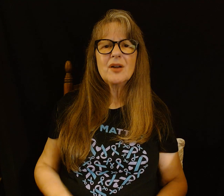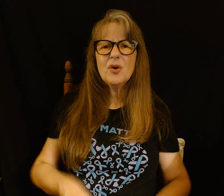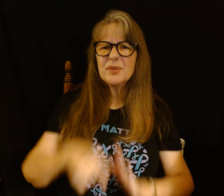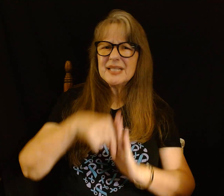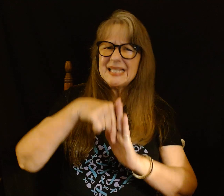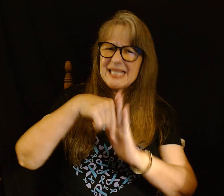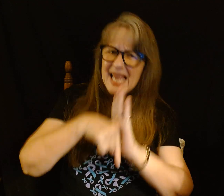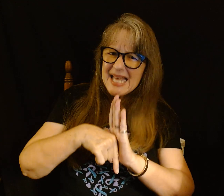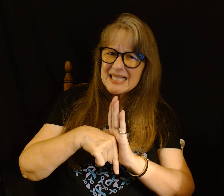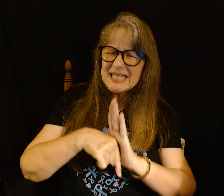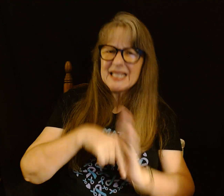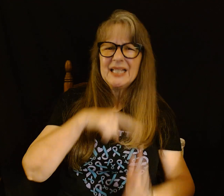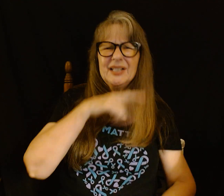it's intense,